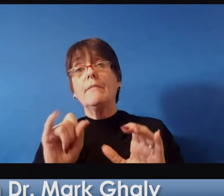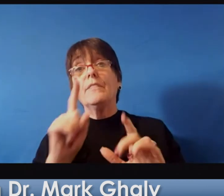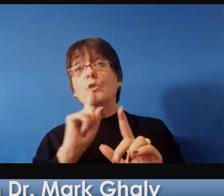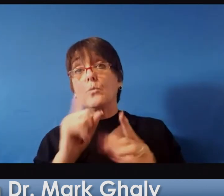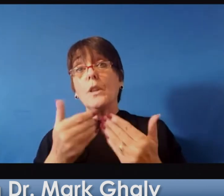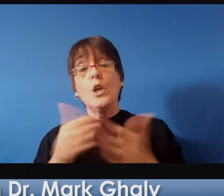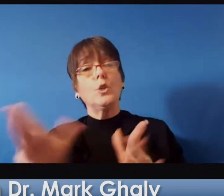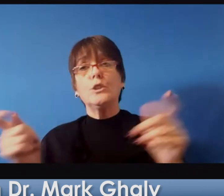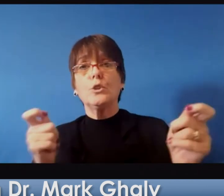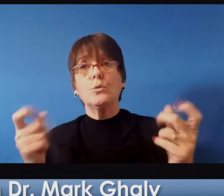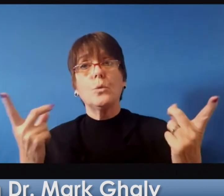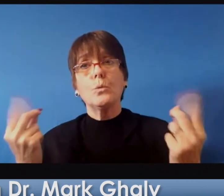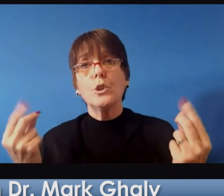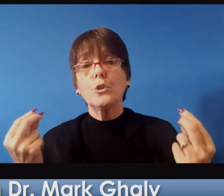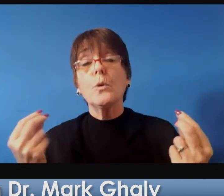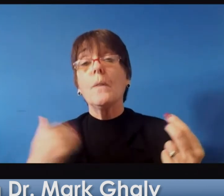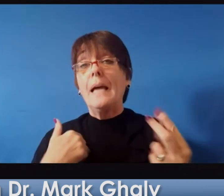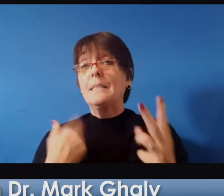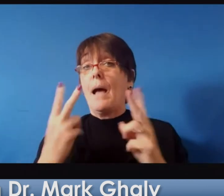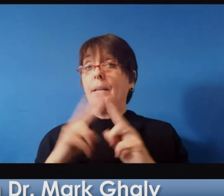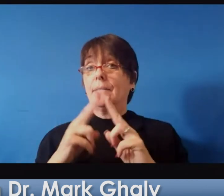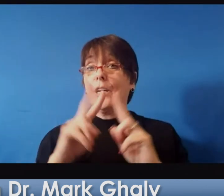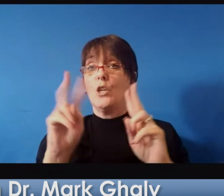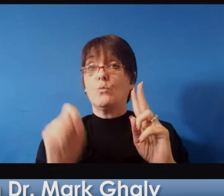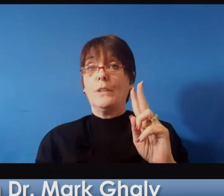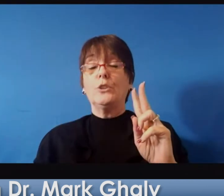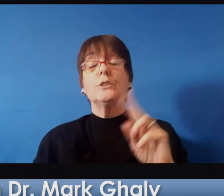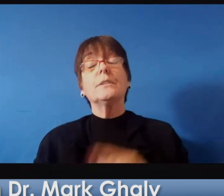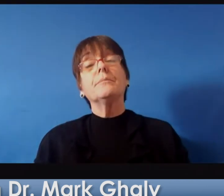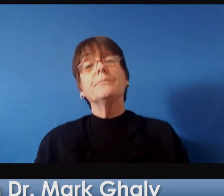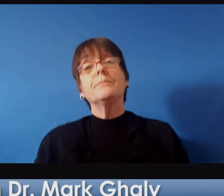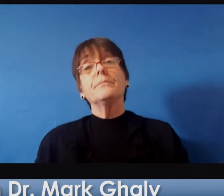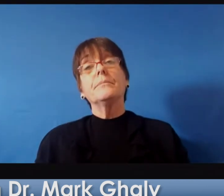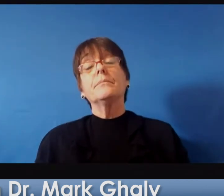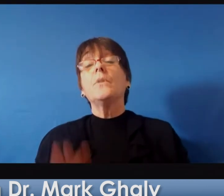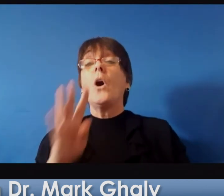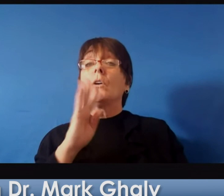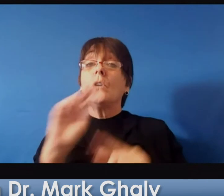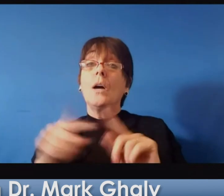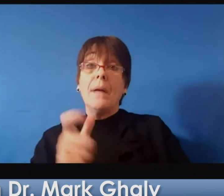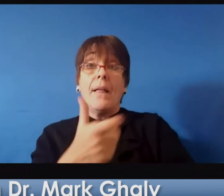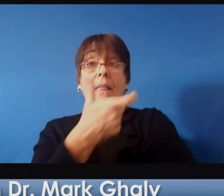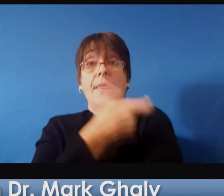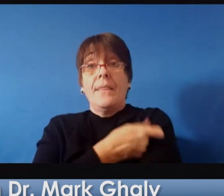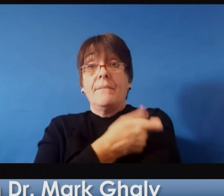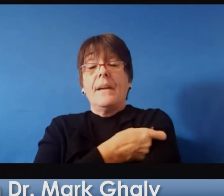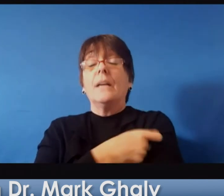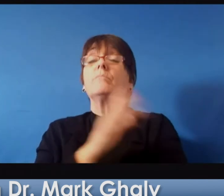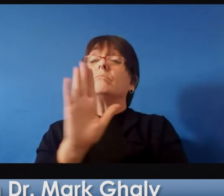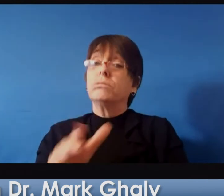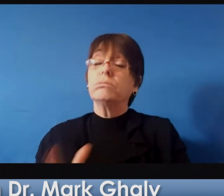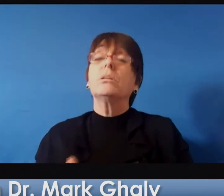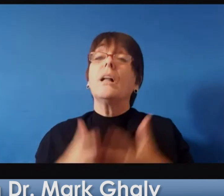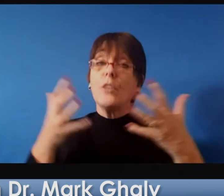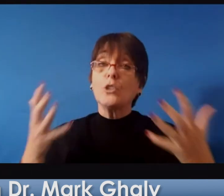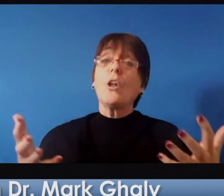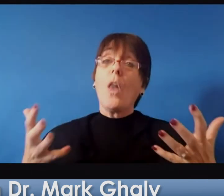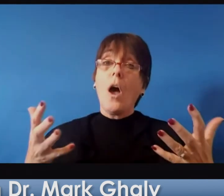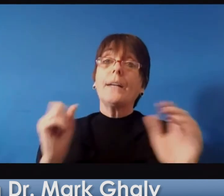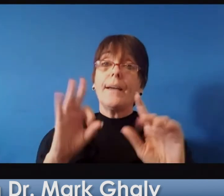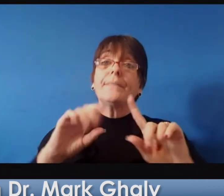of control? So that was my two questions. Sure. So on vaccines, look, there's a lot of